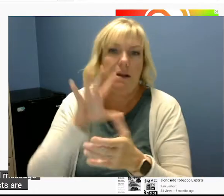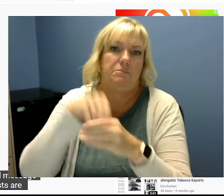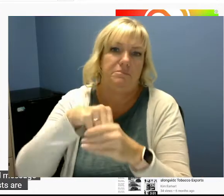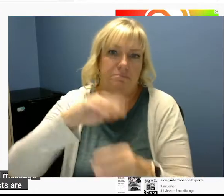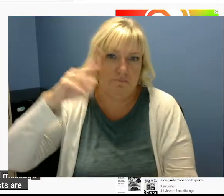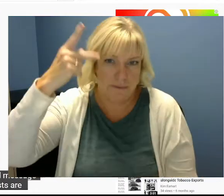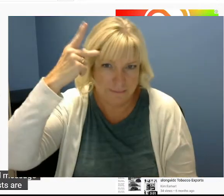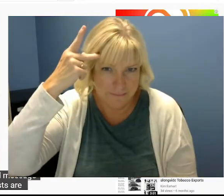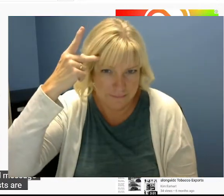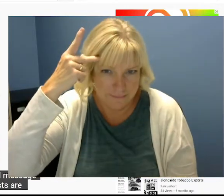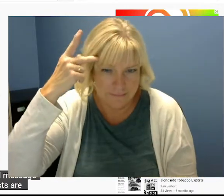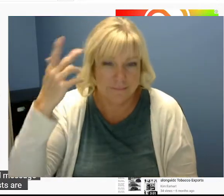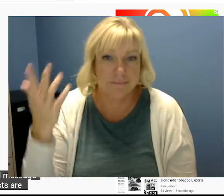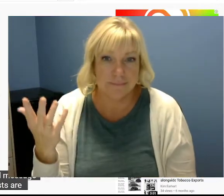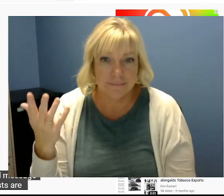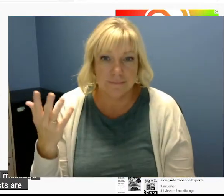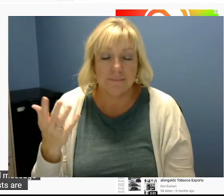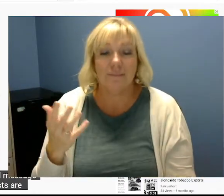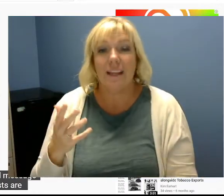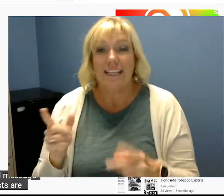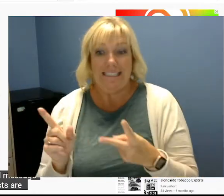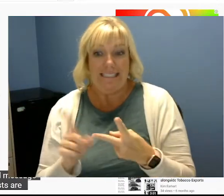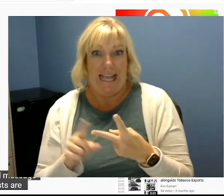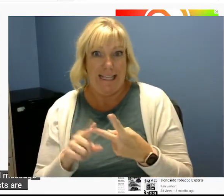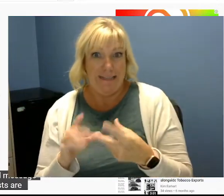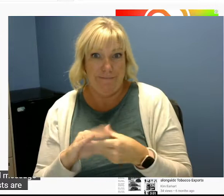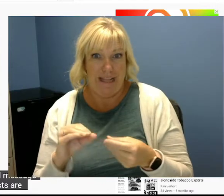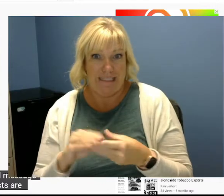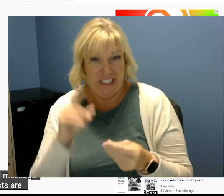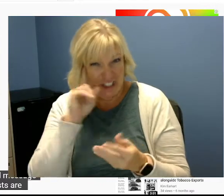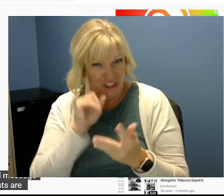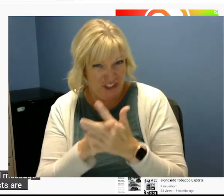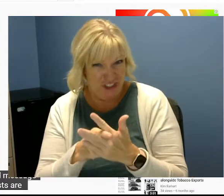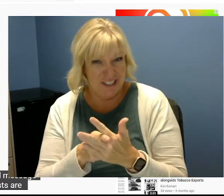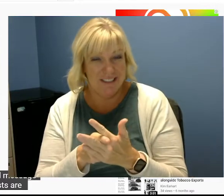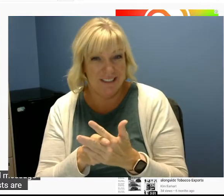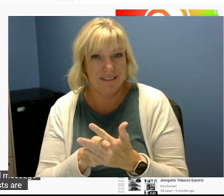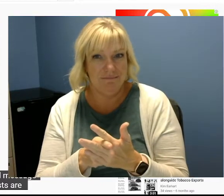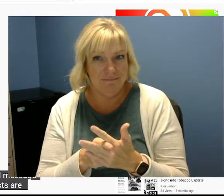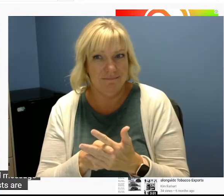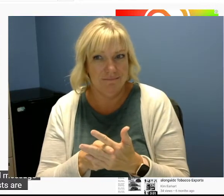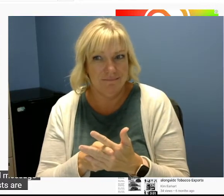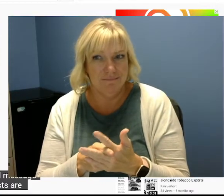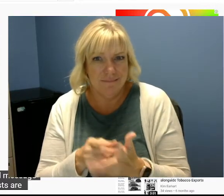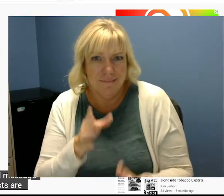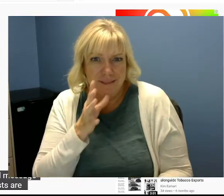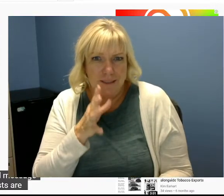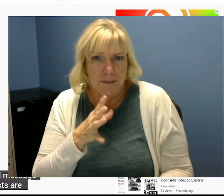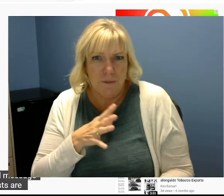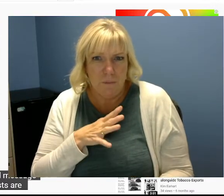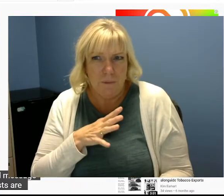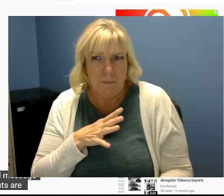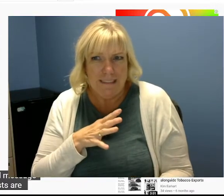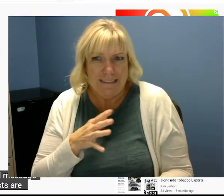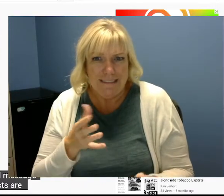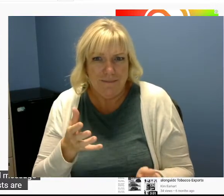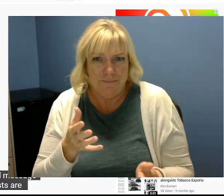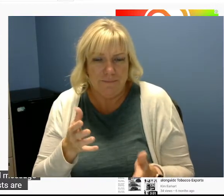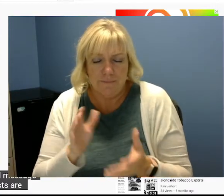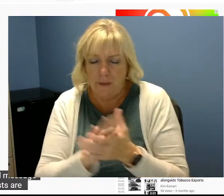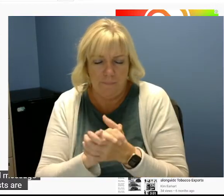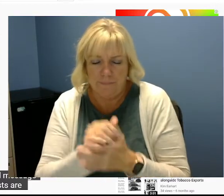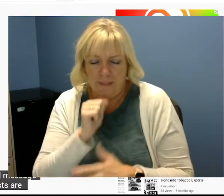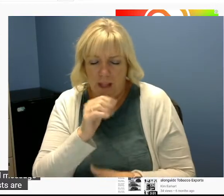bad mothers. And then the second message is that women are, that